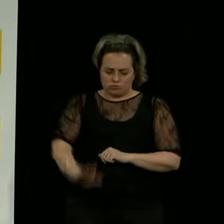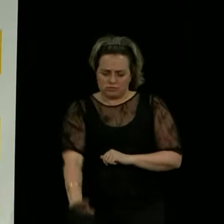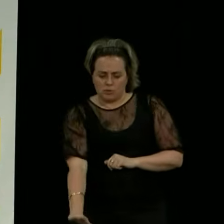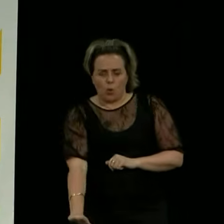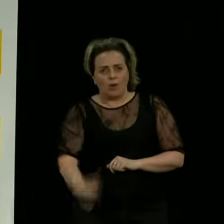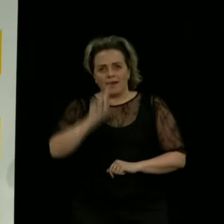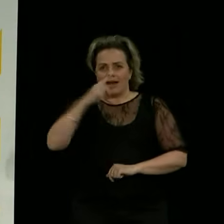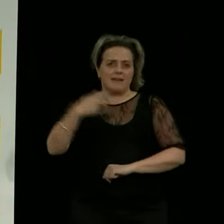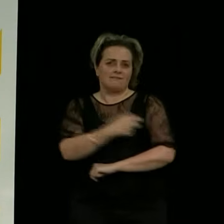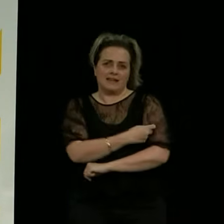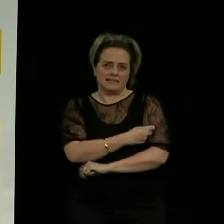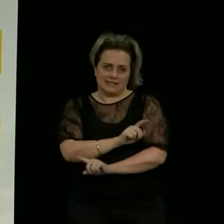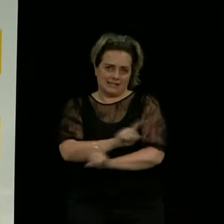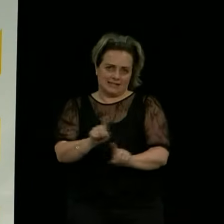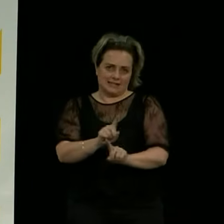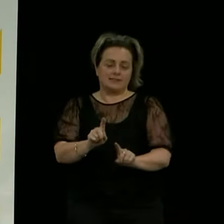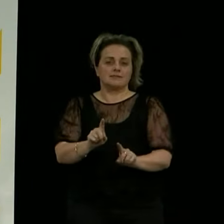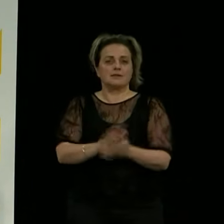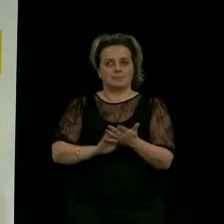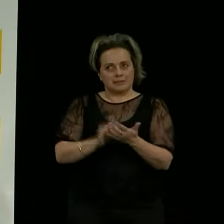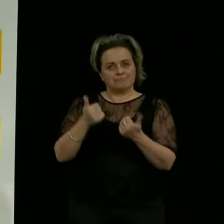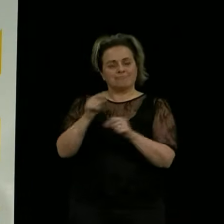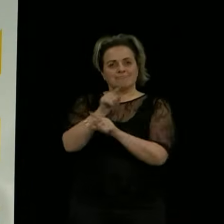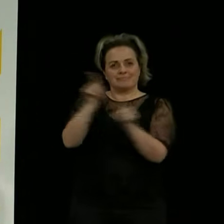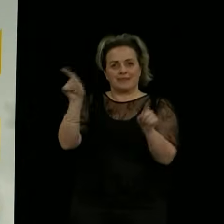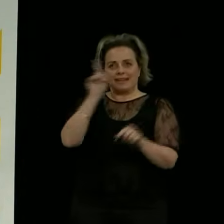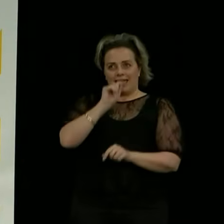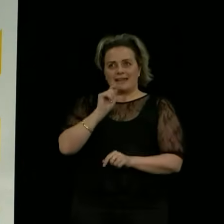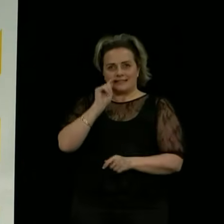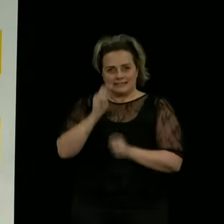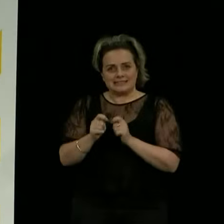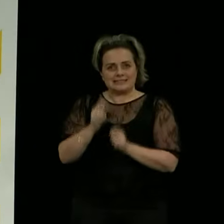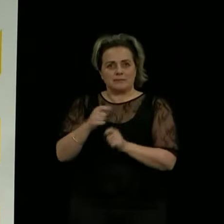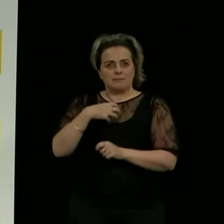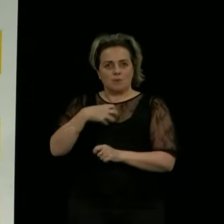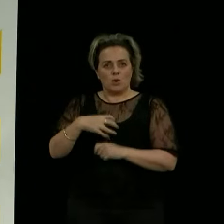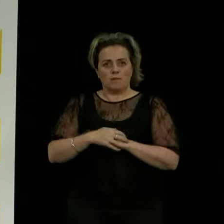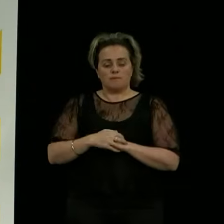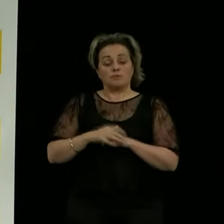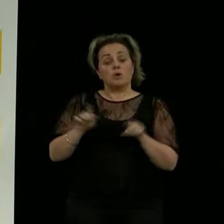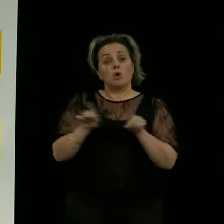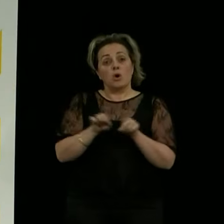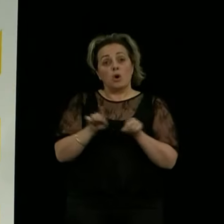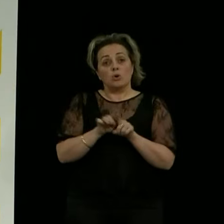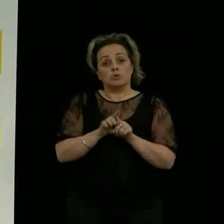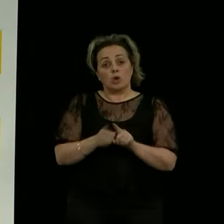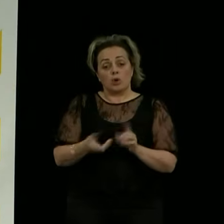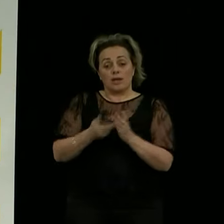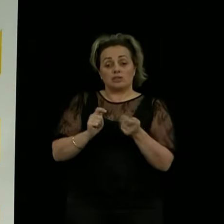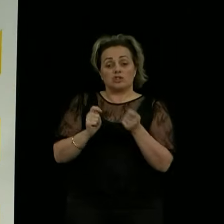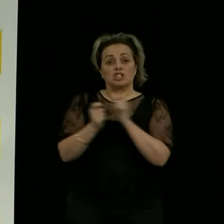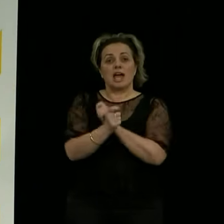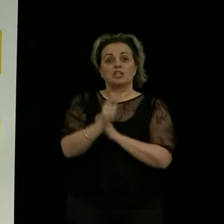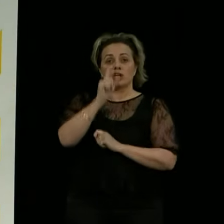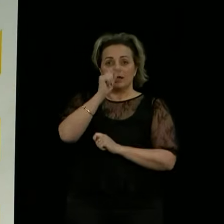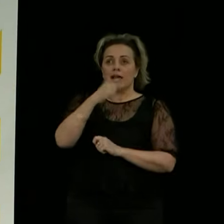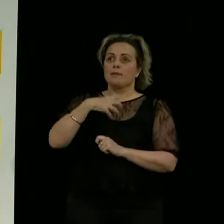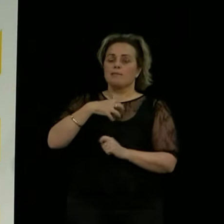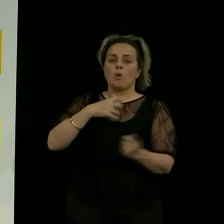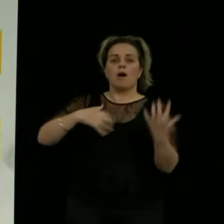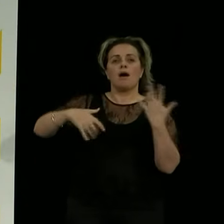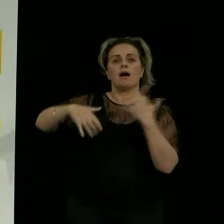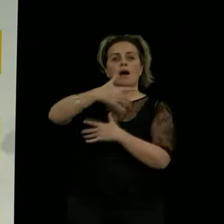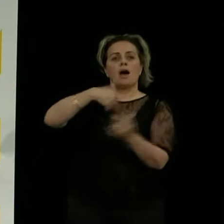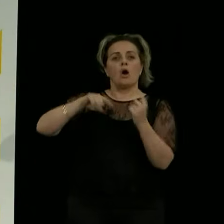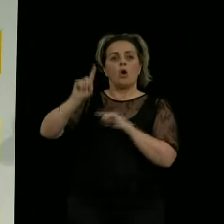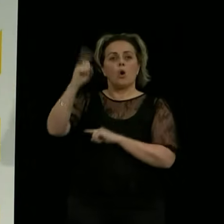be vaccinated. And the final change for this first phase is the ability to move around Auckland for recreation purposes. You'll